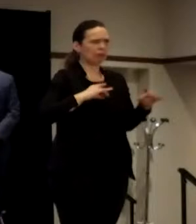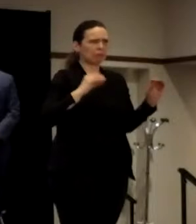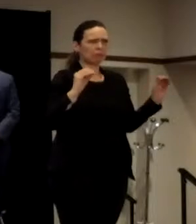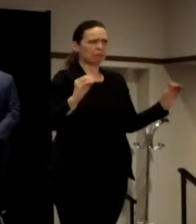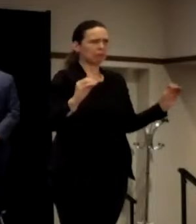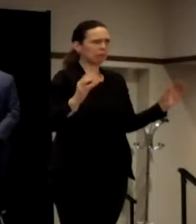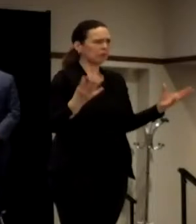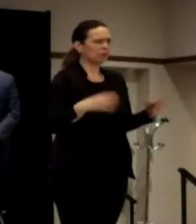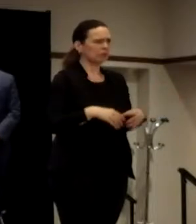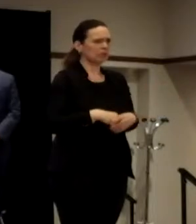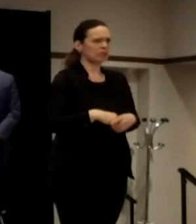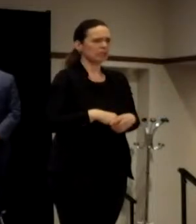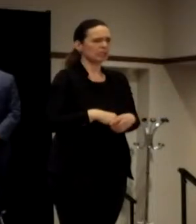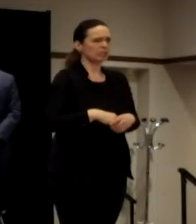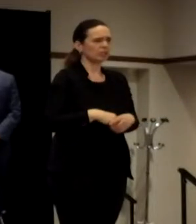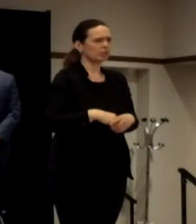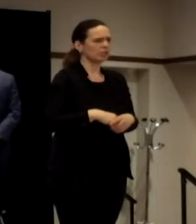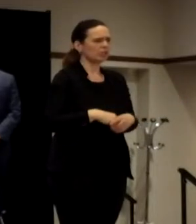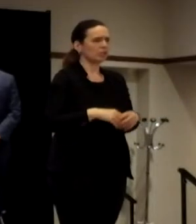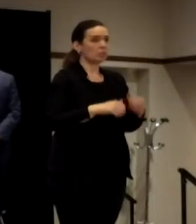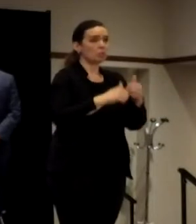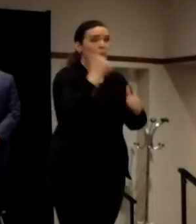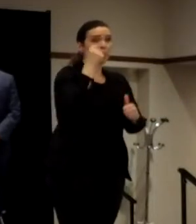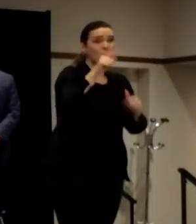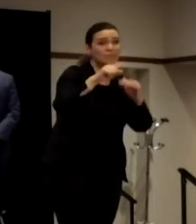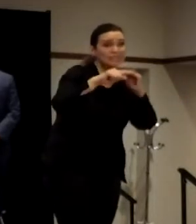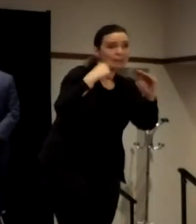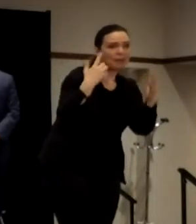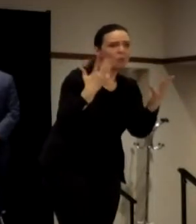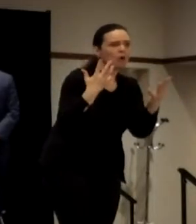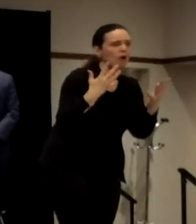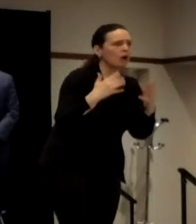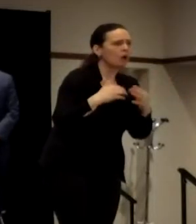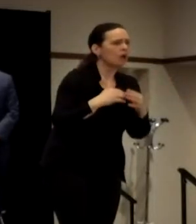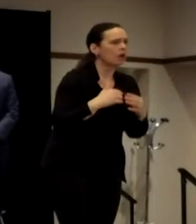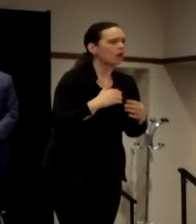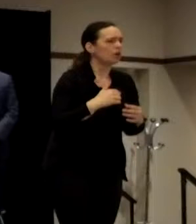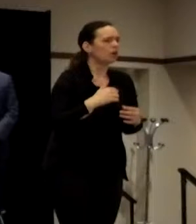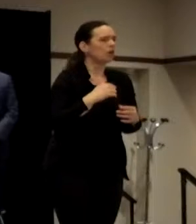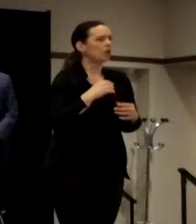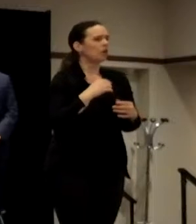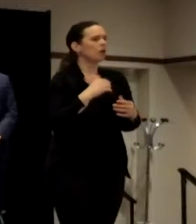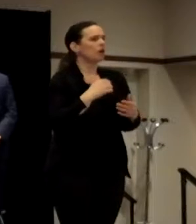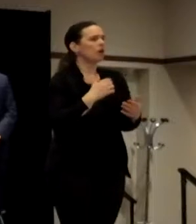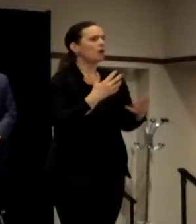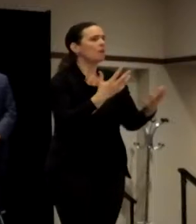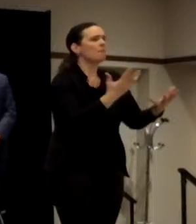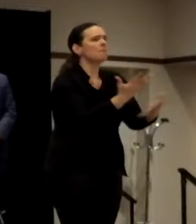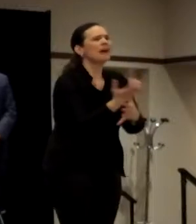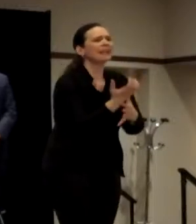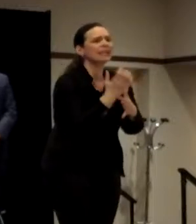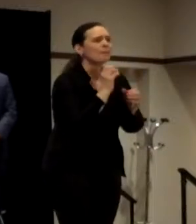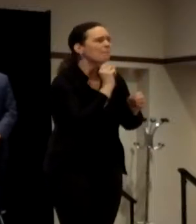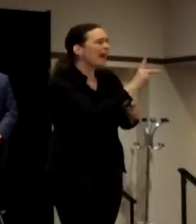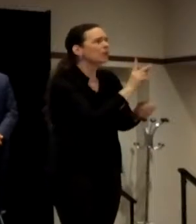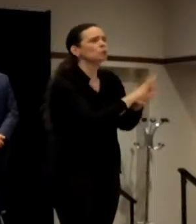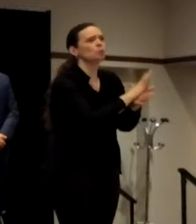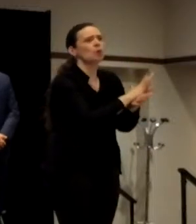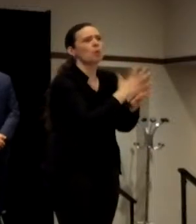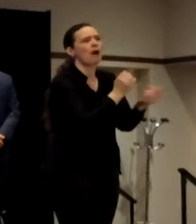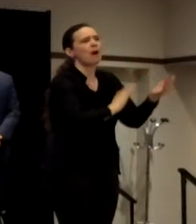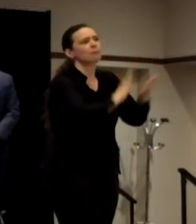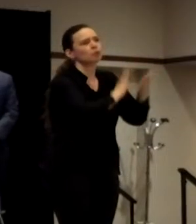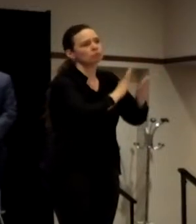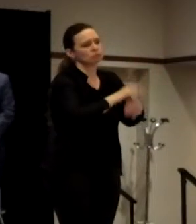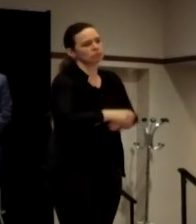of the people who send me information or a plea were that wanted to open it. I think there was that